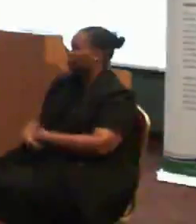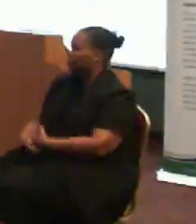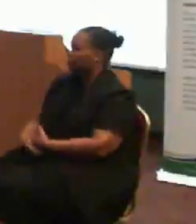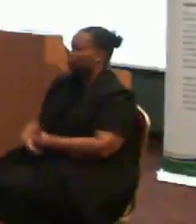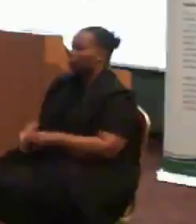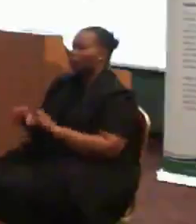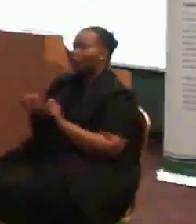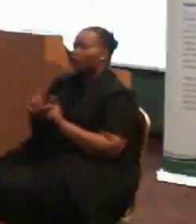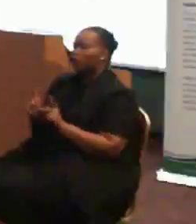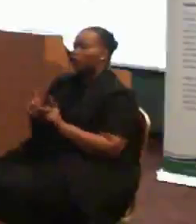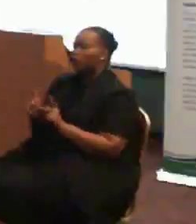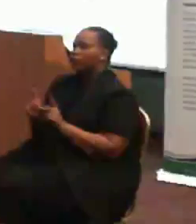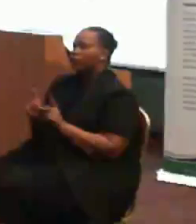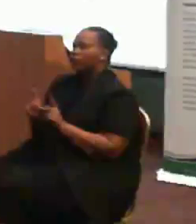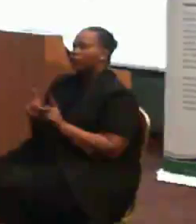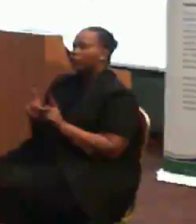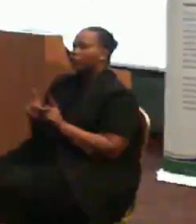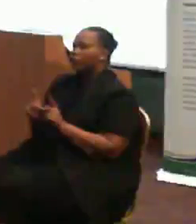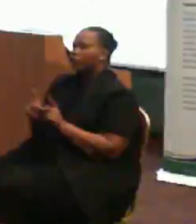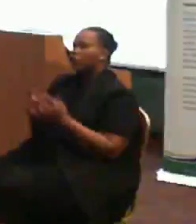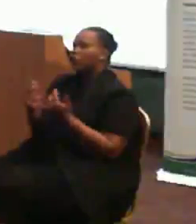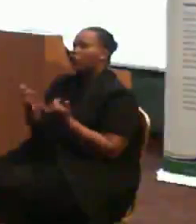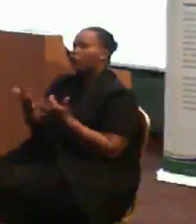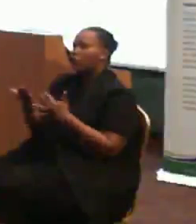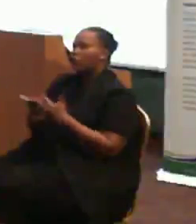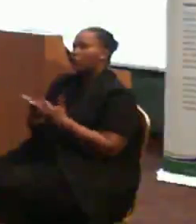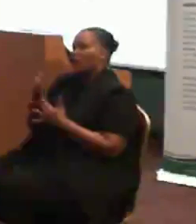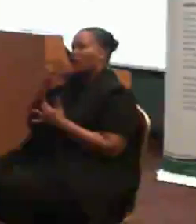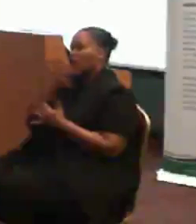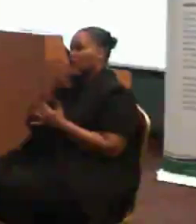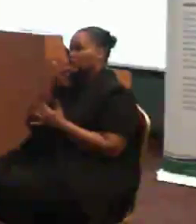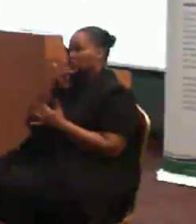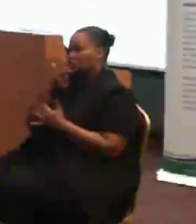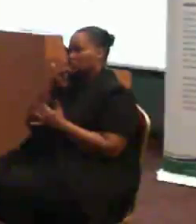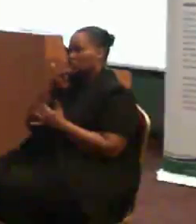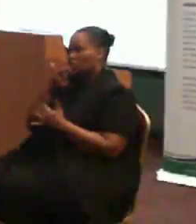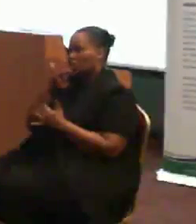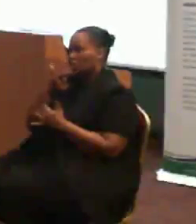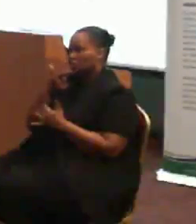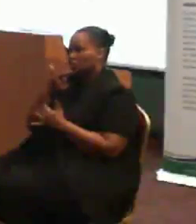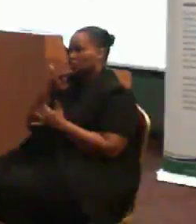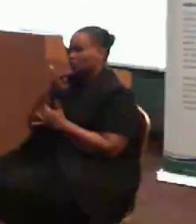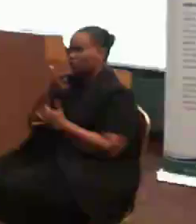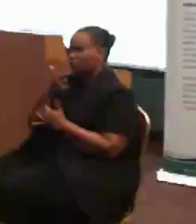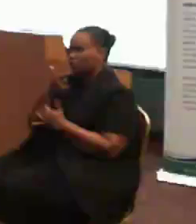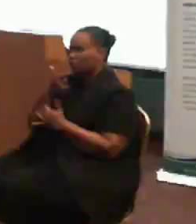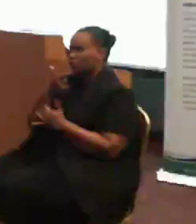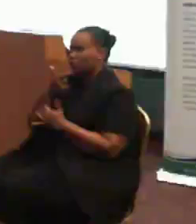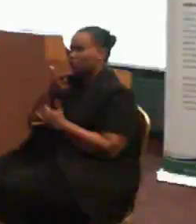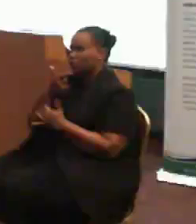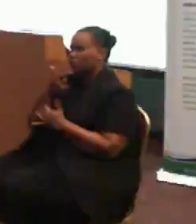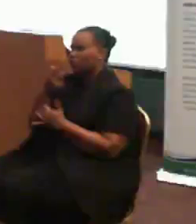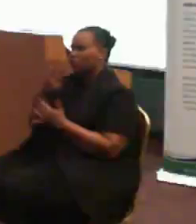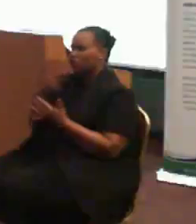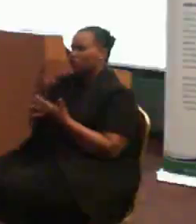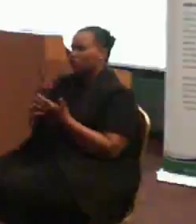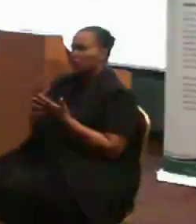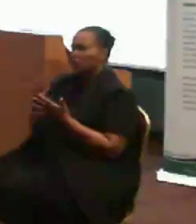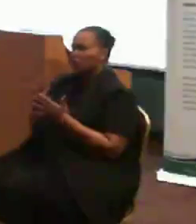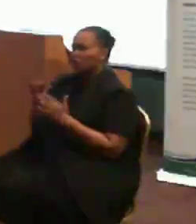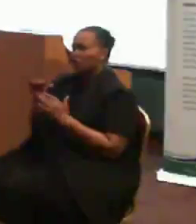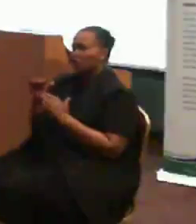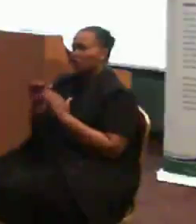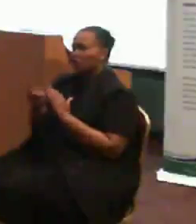All right. We are going to break for lunch, and lunch will be, I see here they've reduced